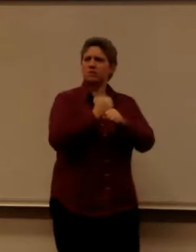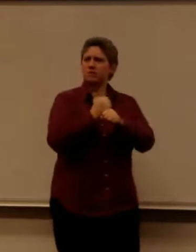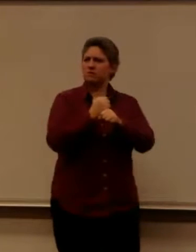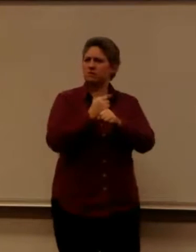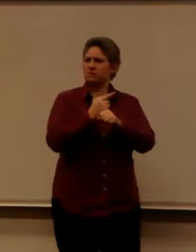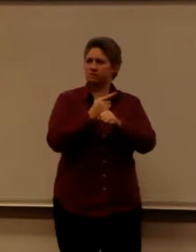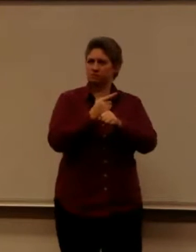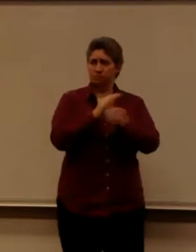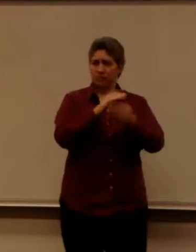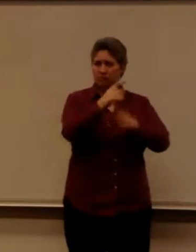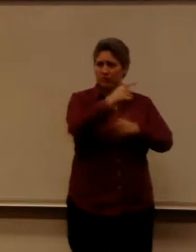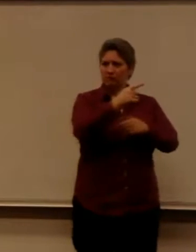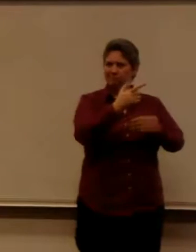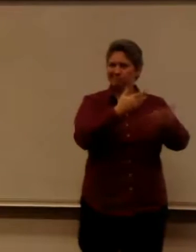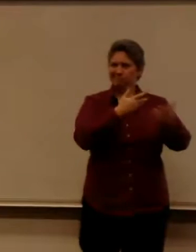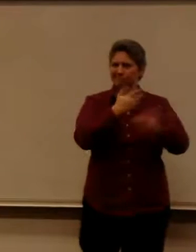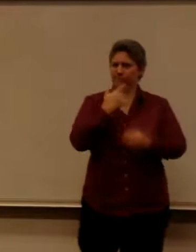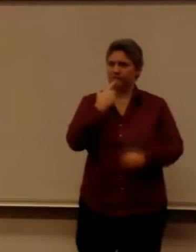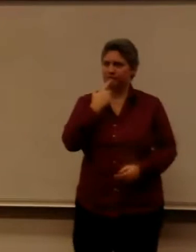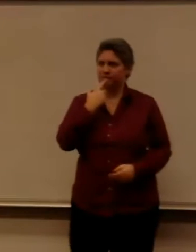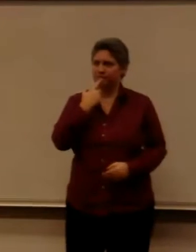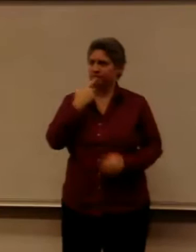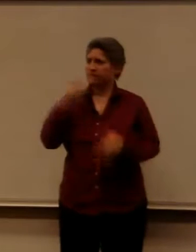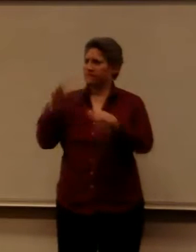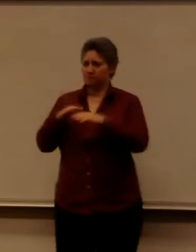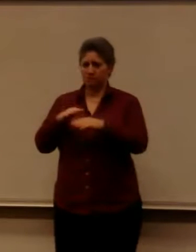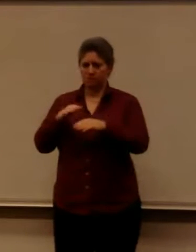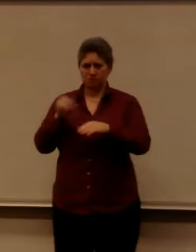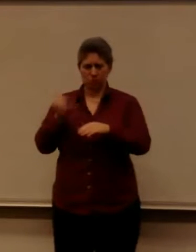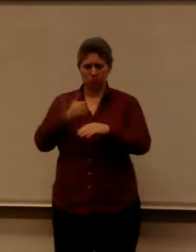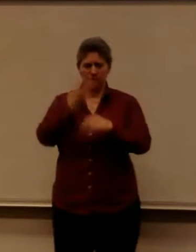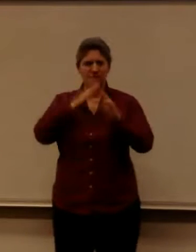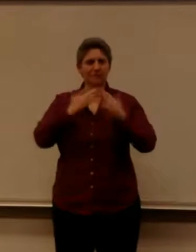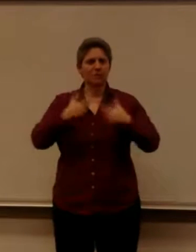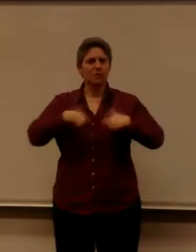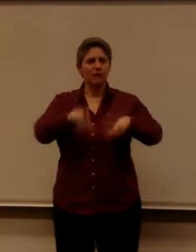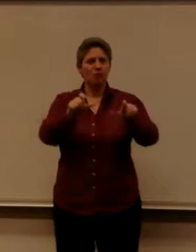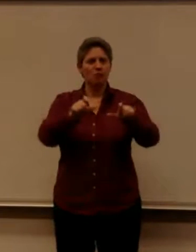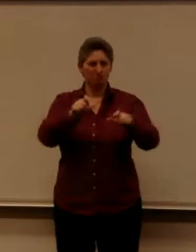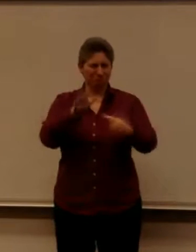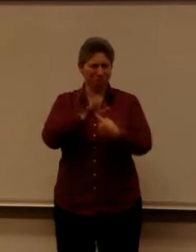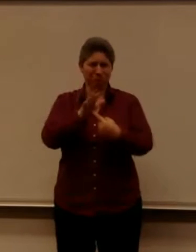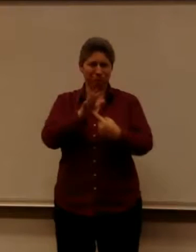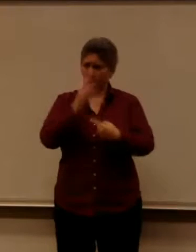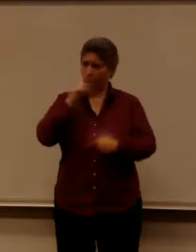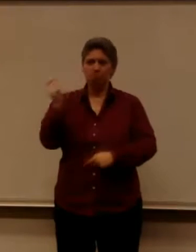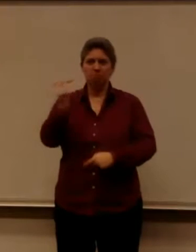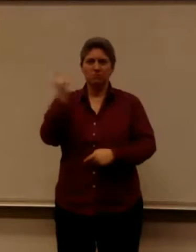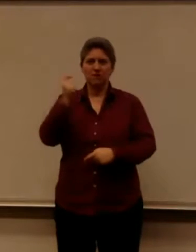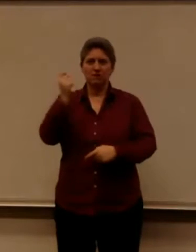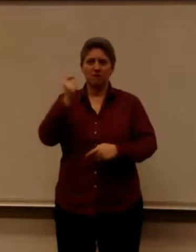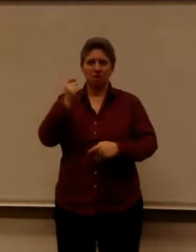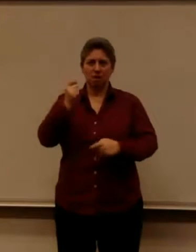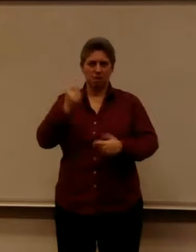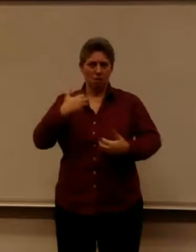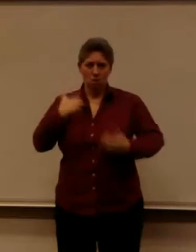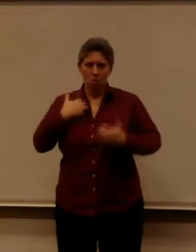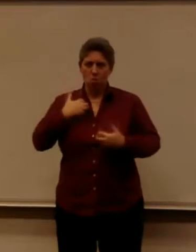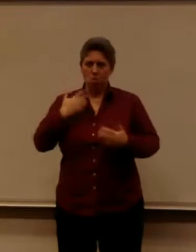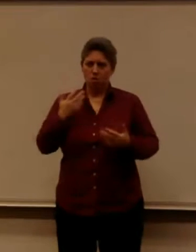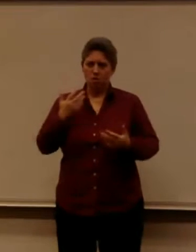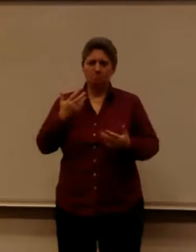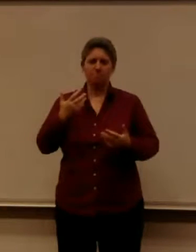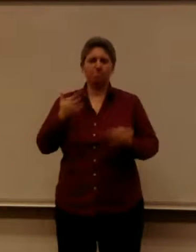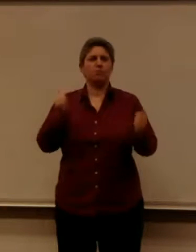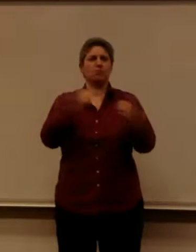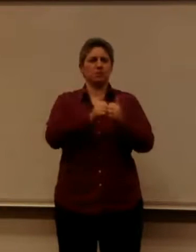was closed down. But the Scottish Government and Hillary really did recognise the need for this. And said we should continue Facebook. It's really important. Look